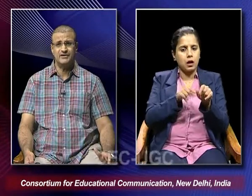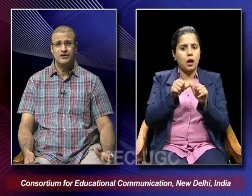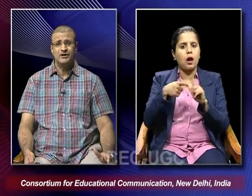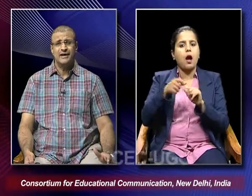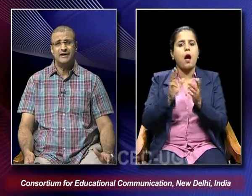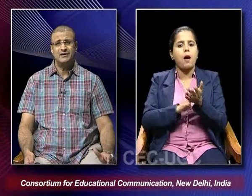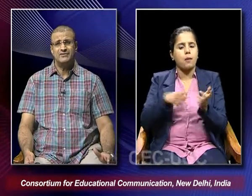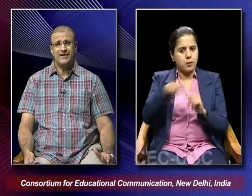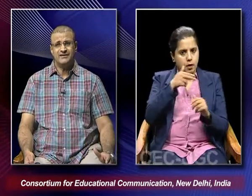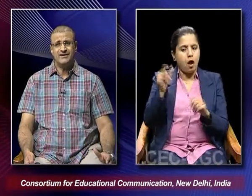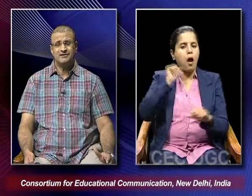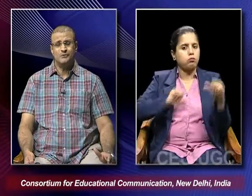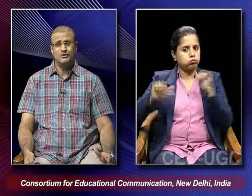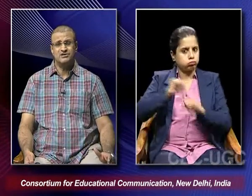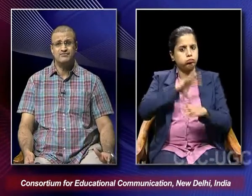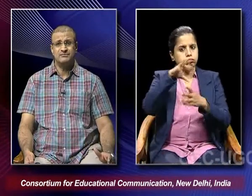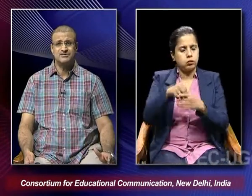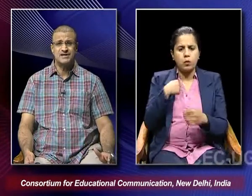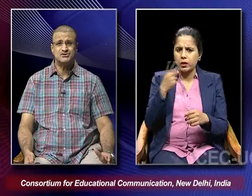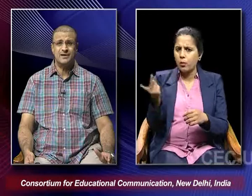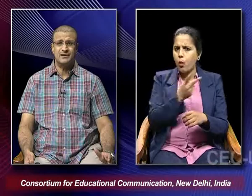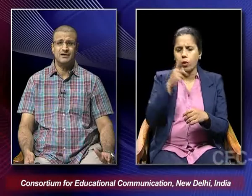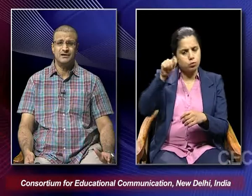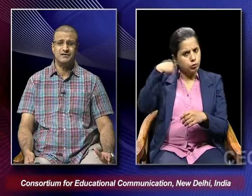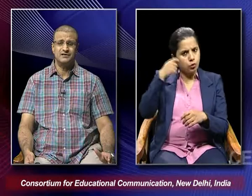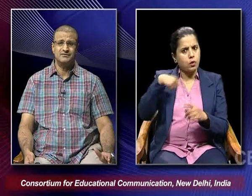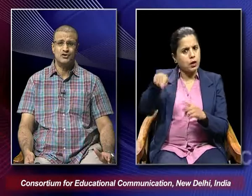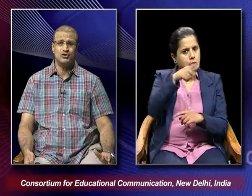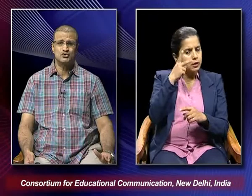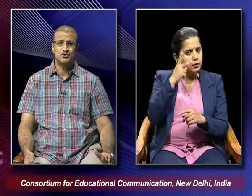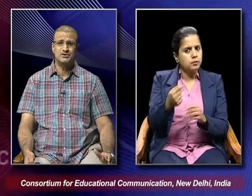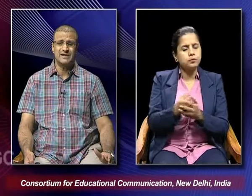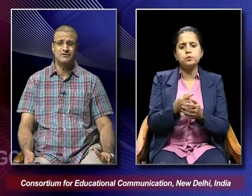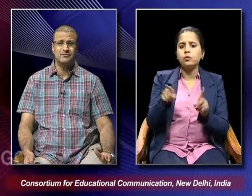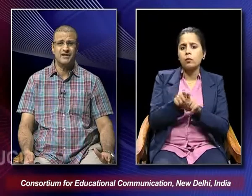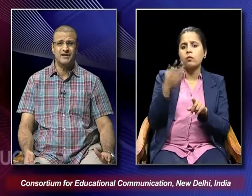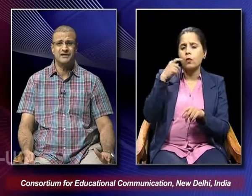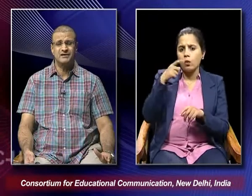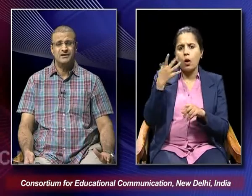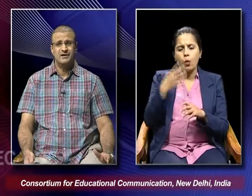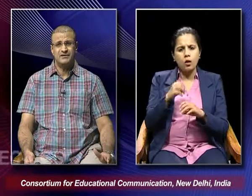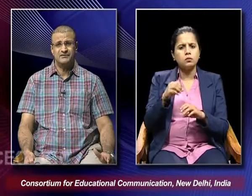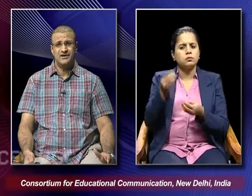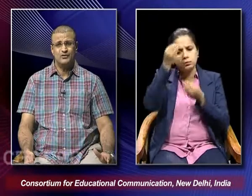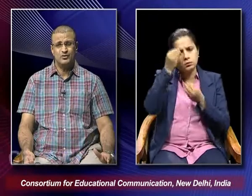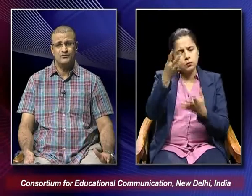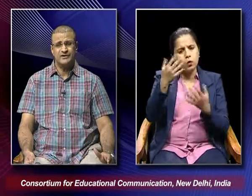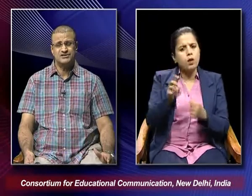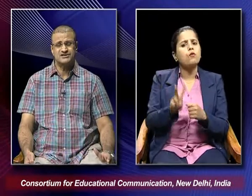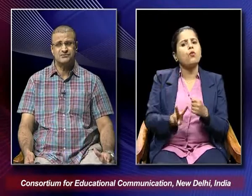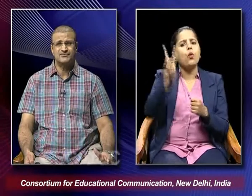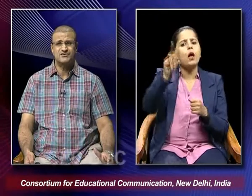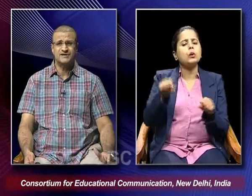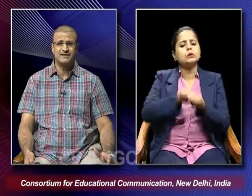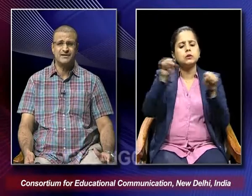acted. And we find that both these films as well, they were also trying to communicate the value